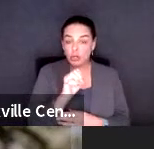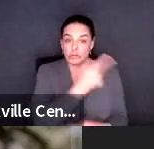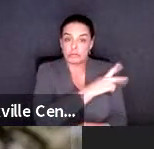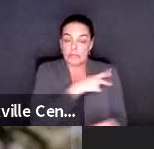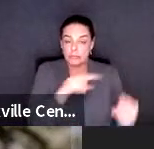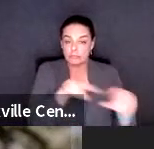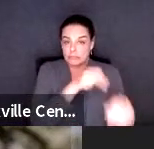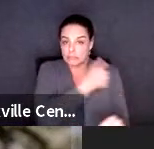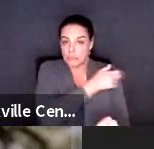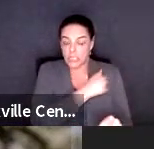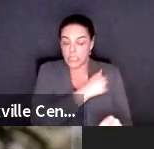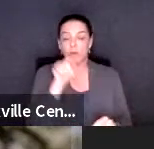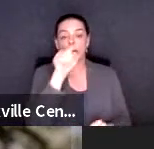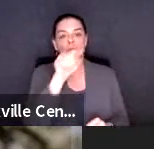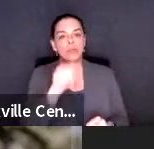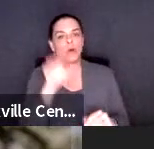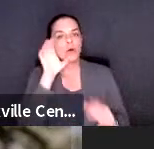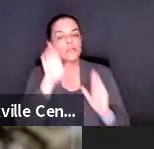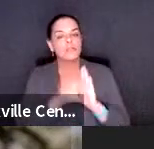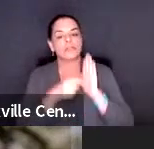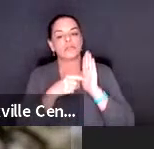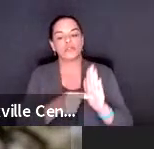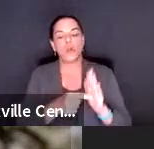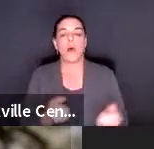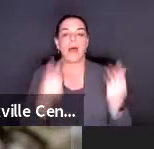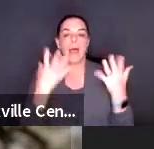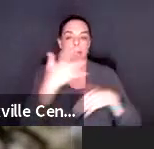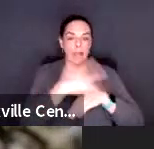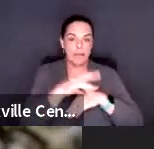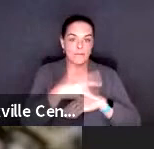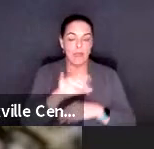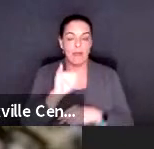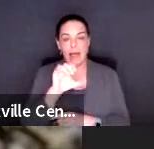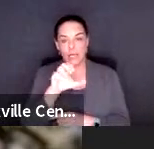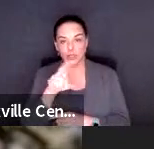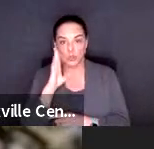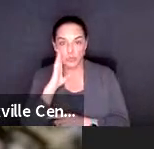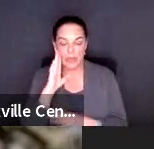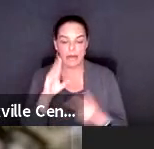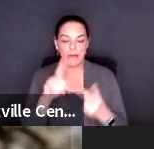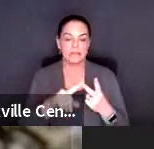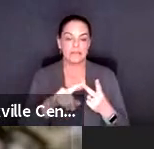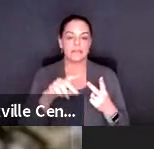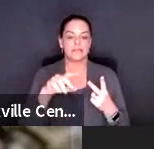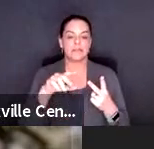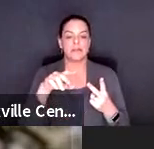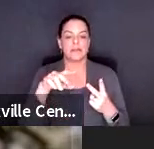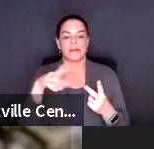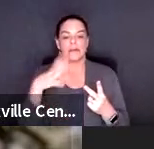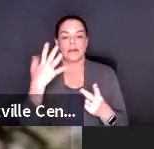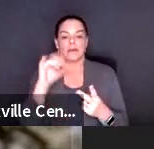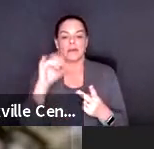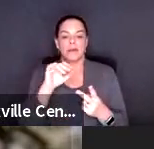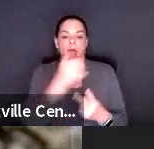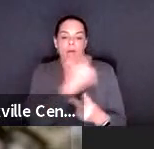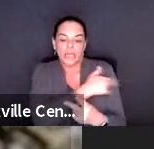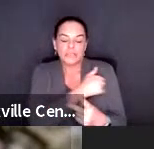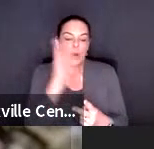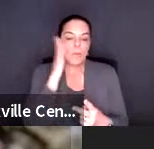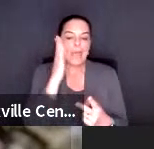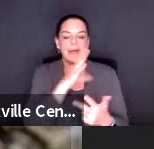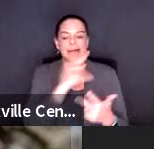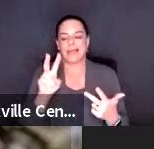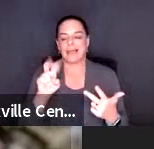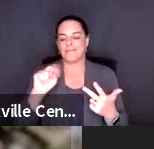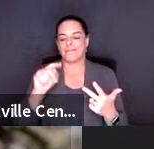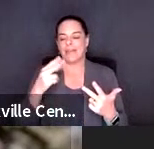the availability of regional hospital beds, ICU beds, and ventilators from our hospital partners. It also shows the additional surge